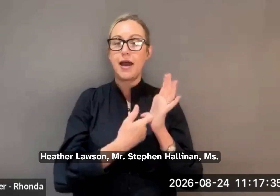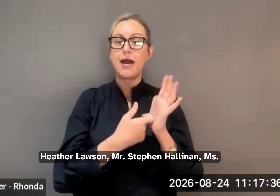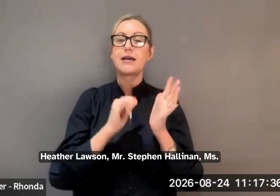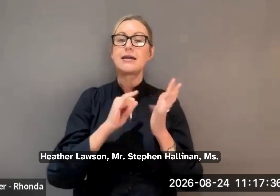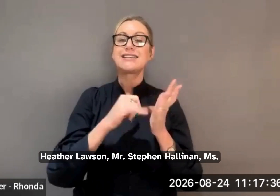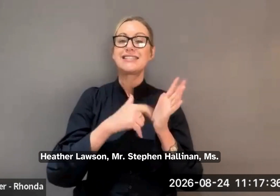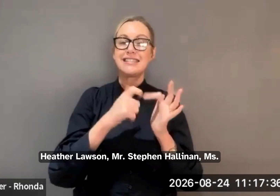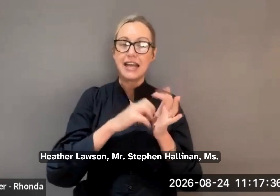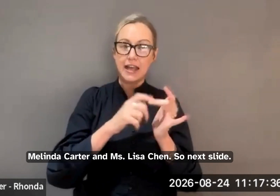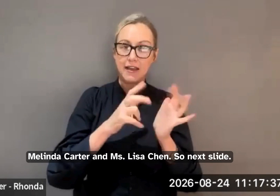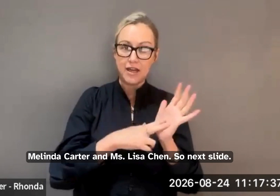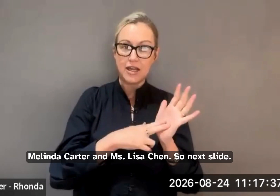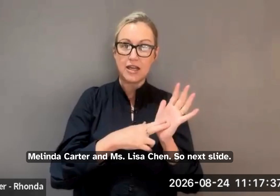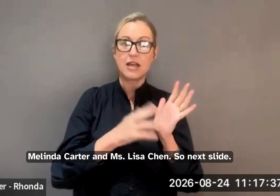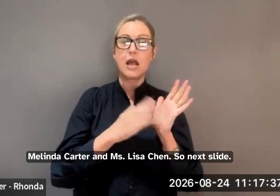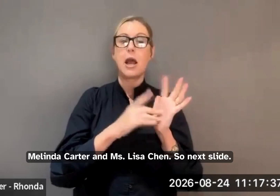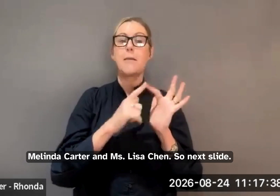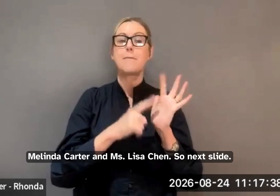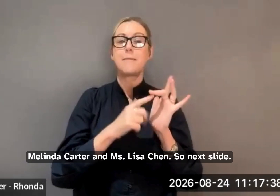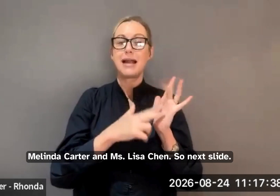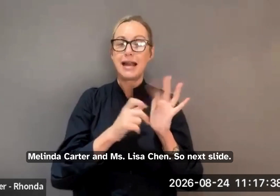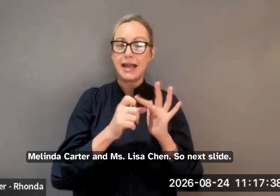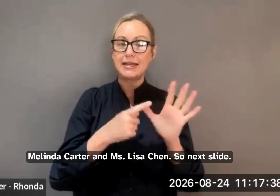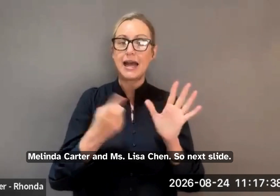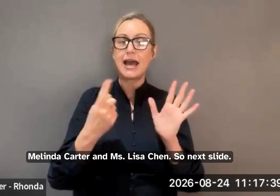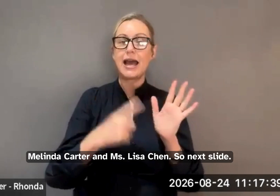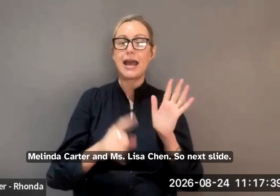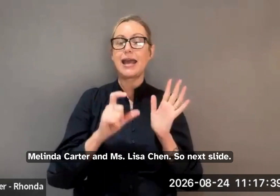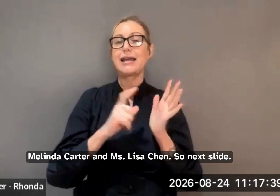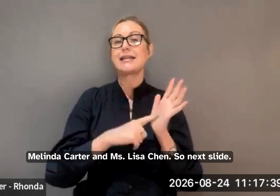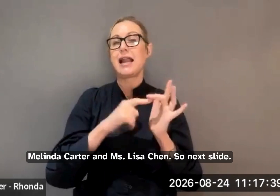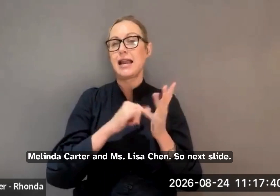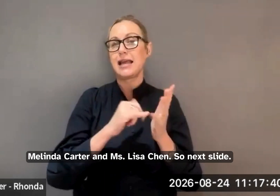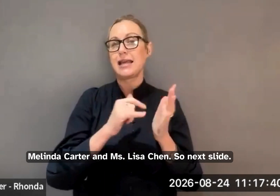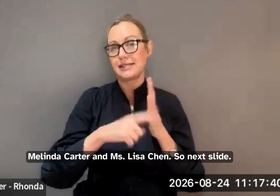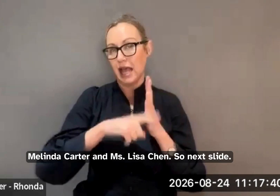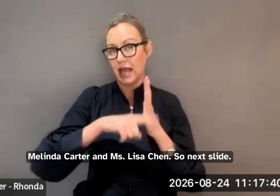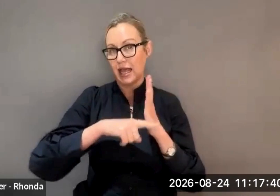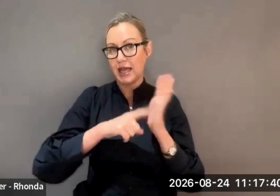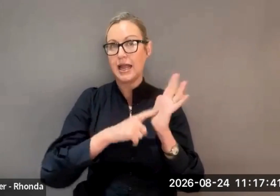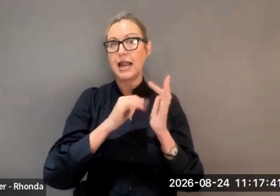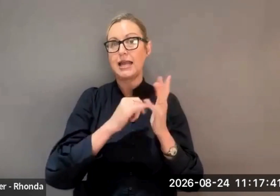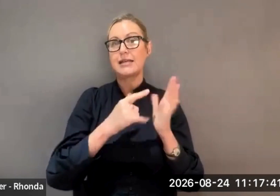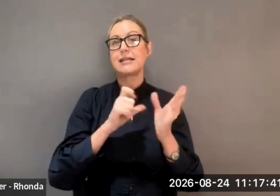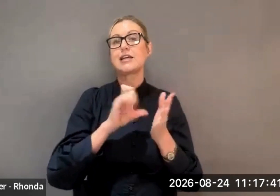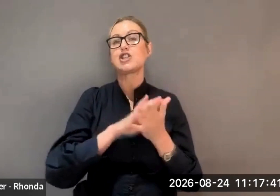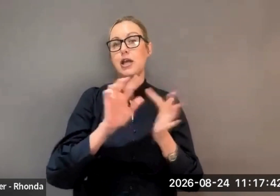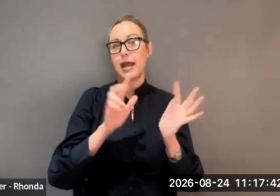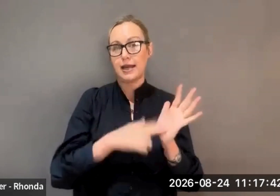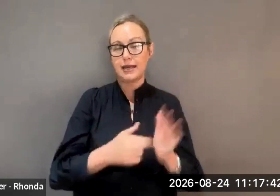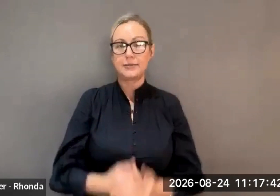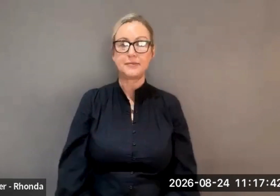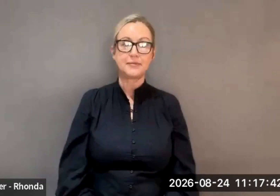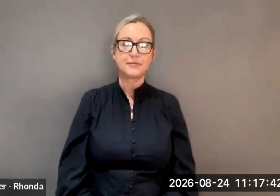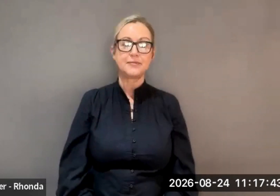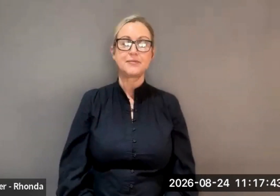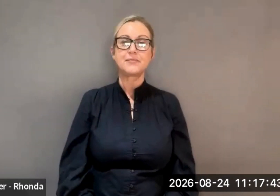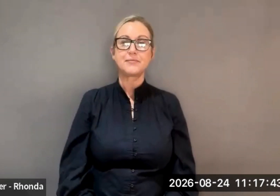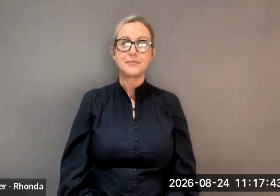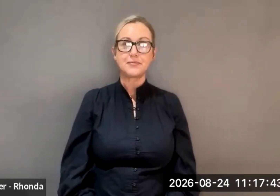Hallinan, Ms. Melinda Carter, and Ms. Lisa Chen. So next slide.